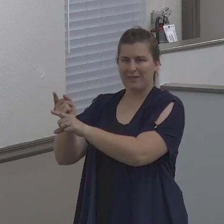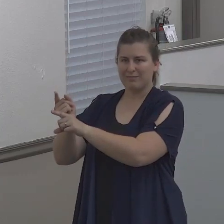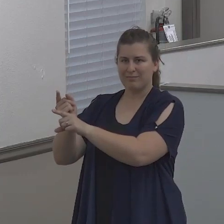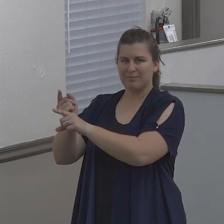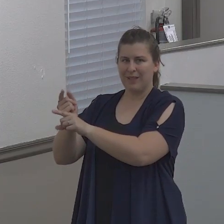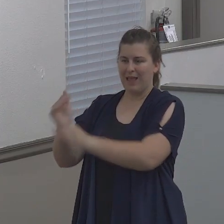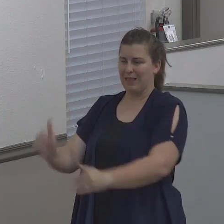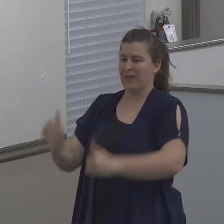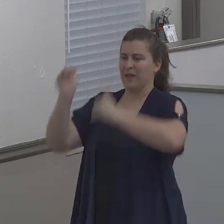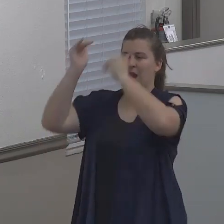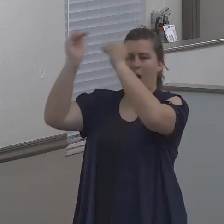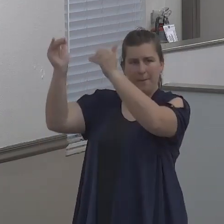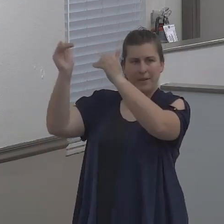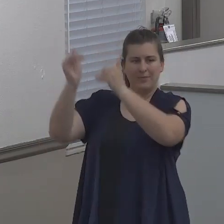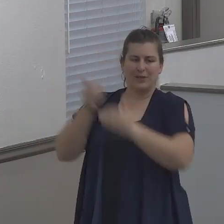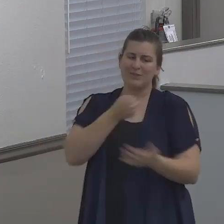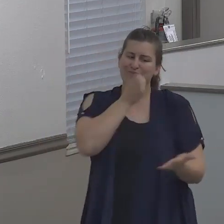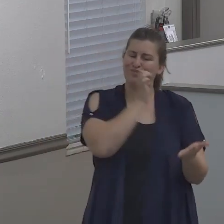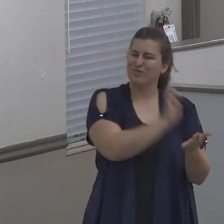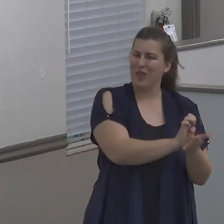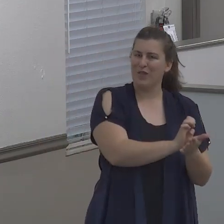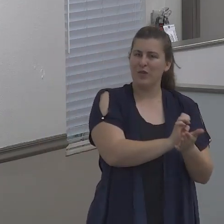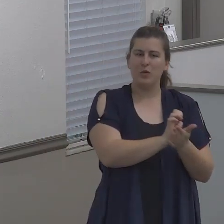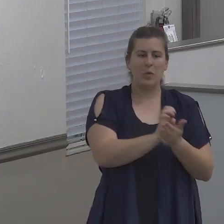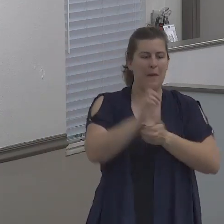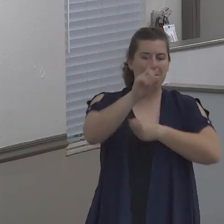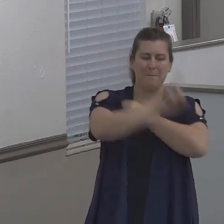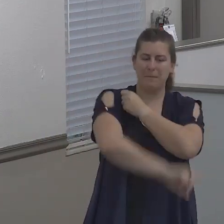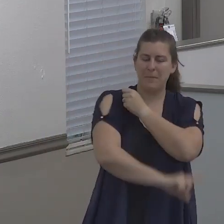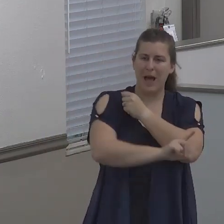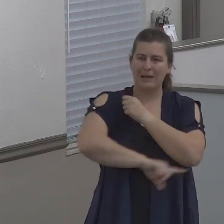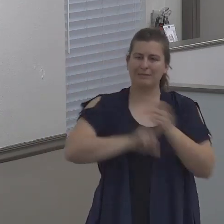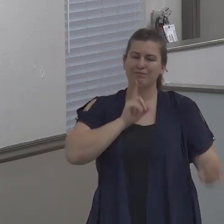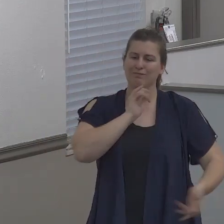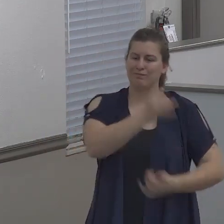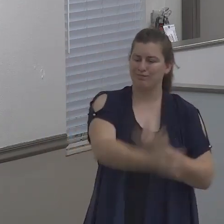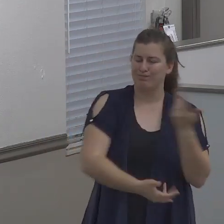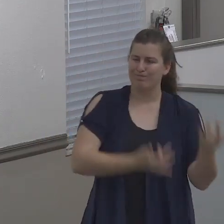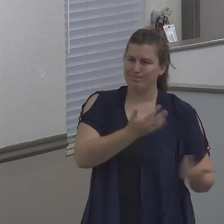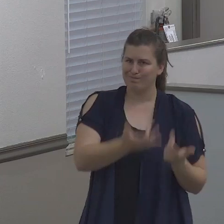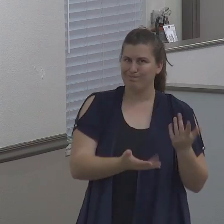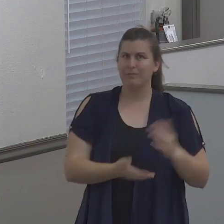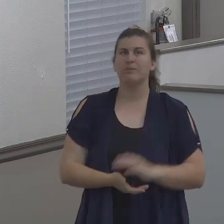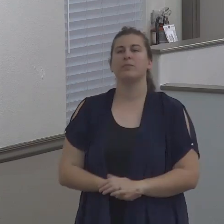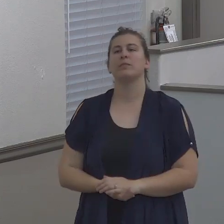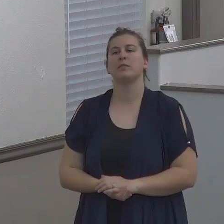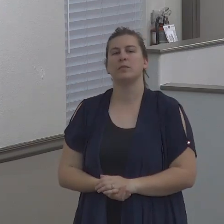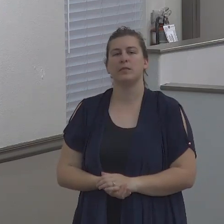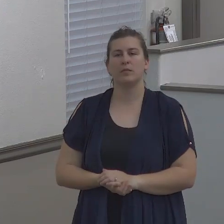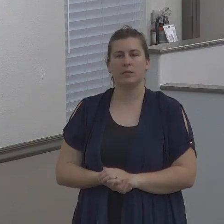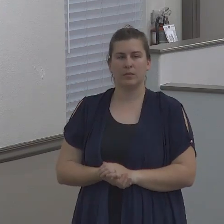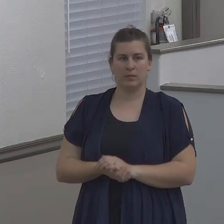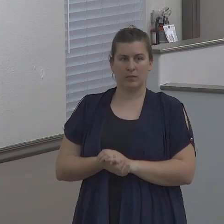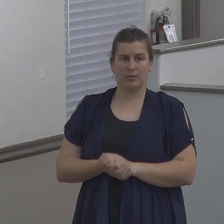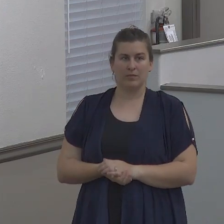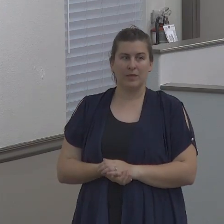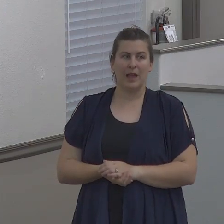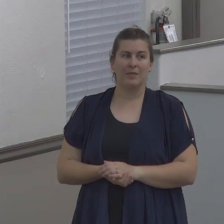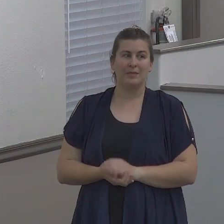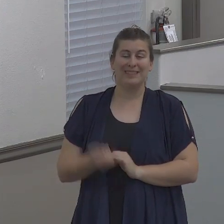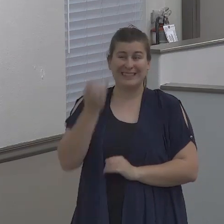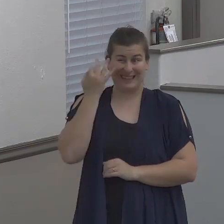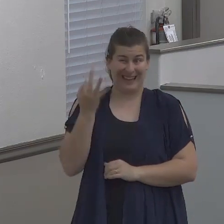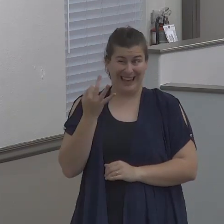be vindicated, and the wicked shall be condemned. It's in times like now that we're going